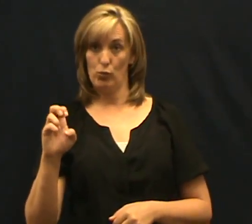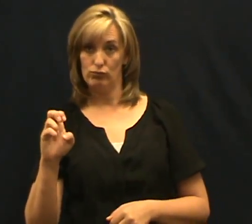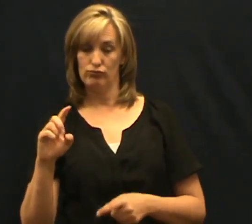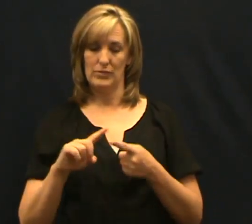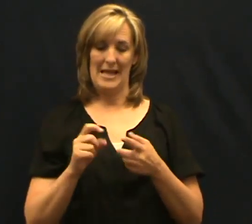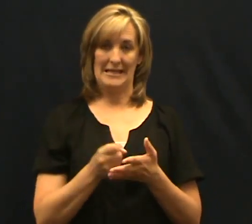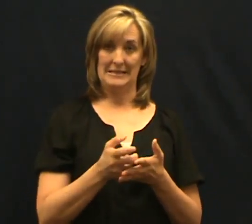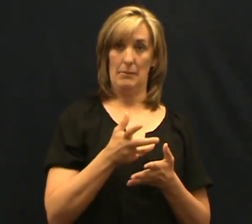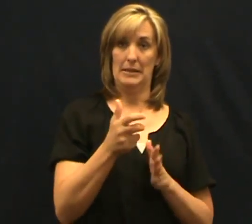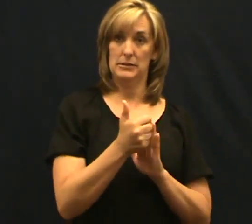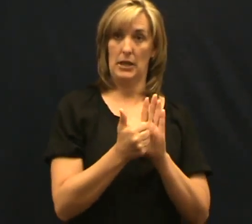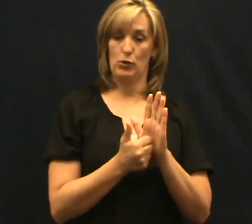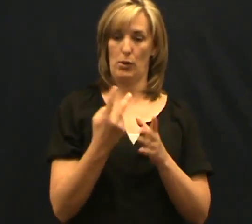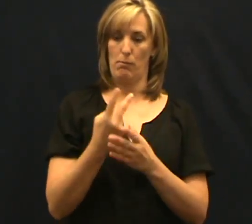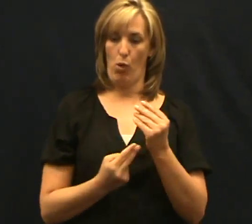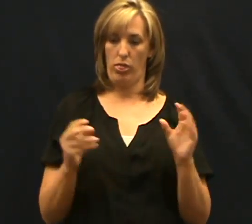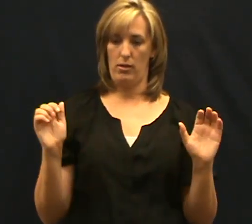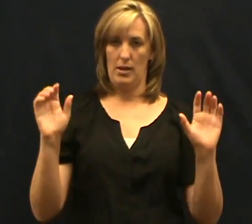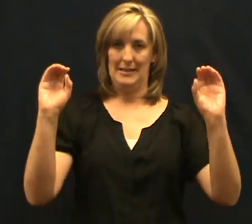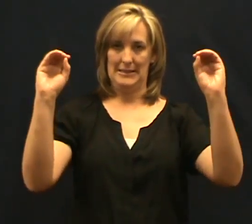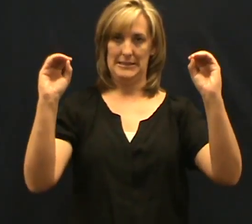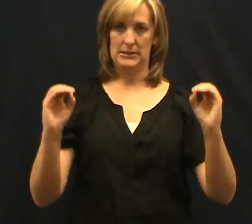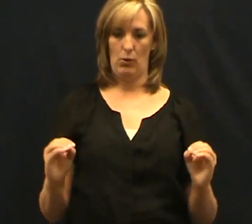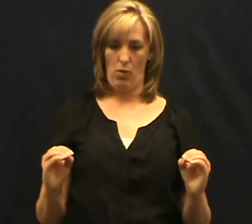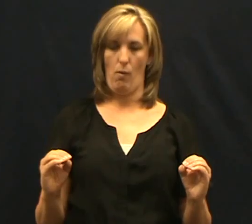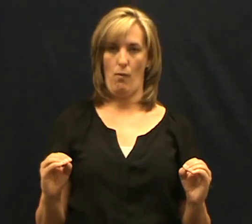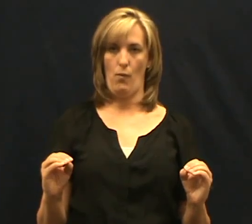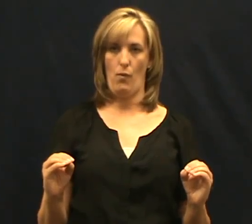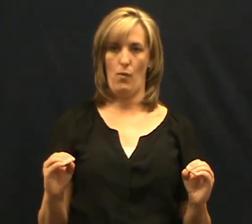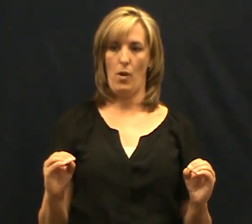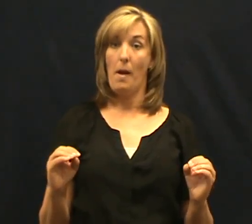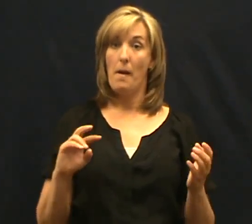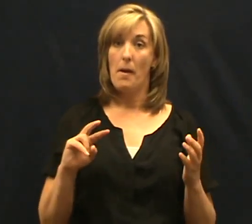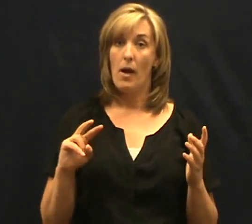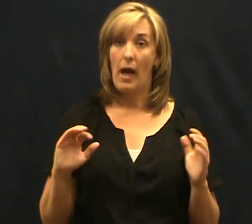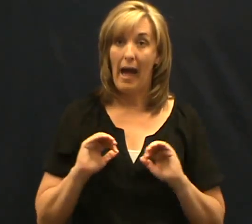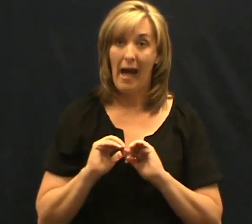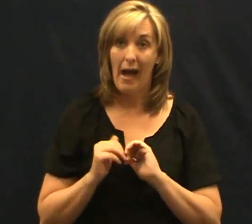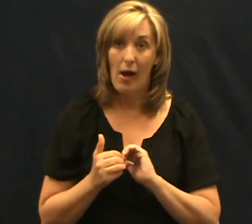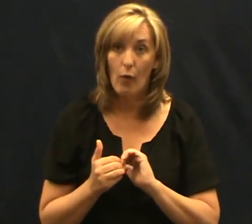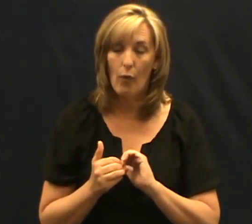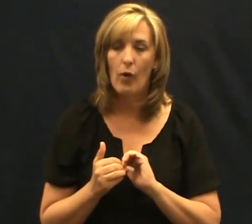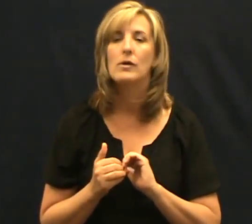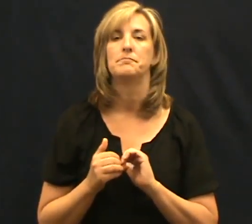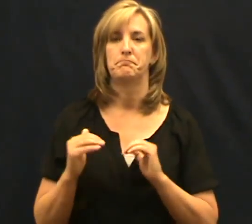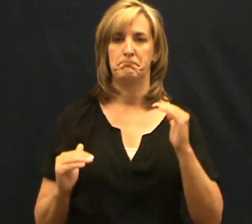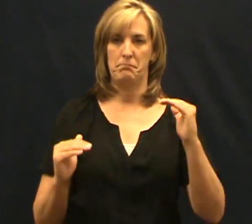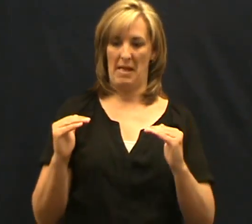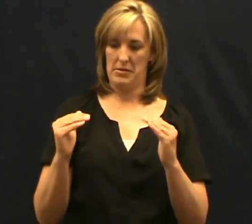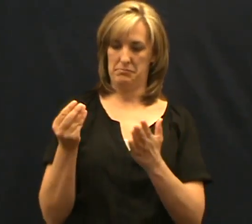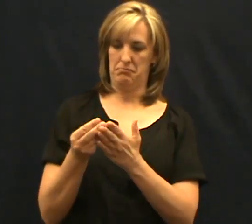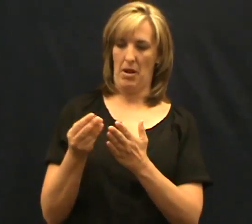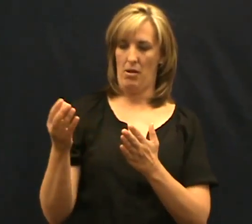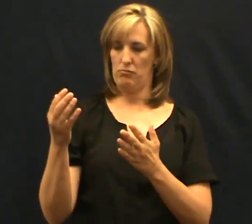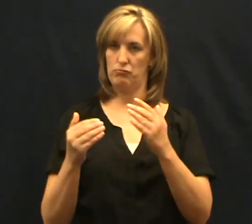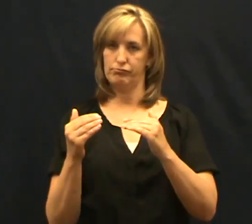how do we do that? We take the balances, we transfer them into retained earnings, and we zero out the revenue and expense accounts in